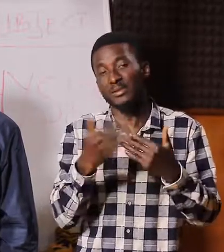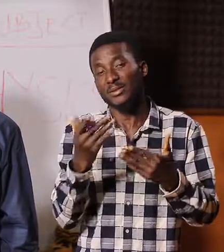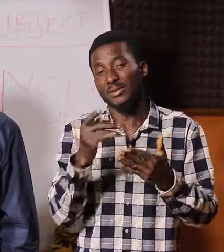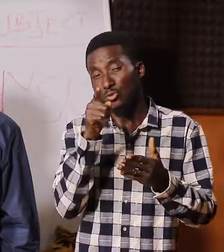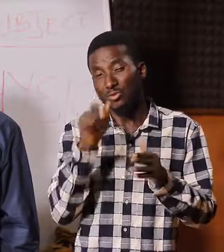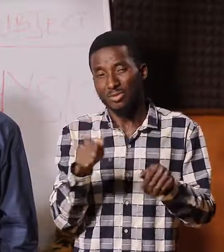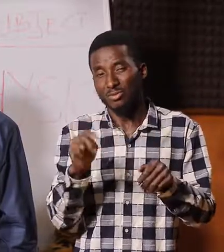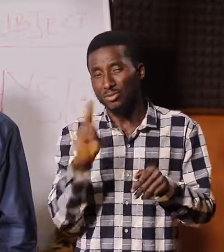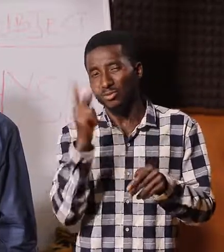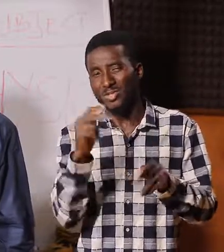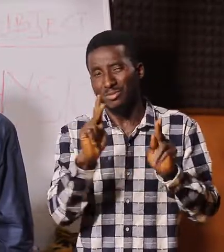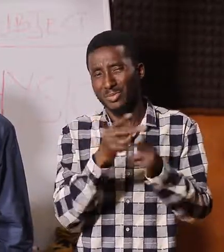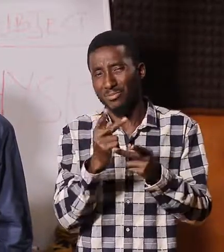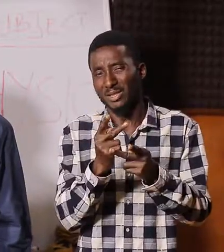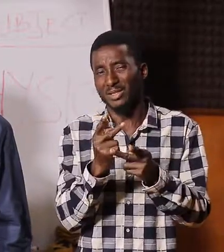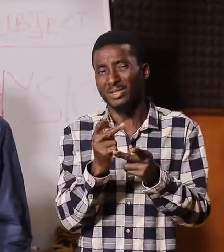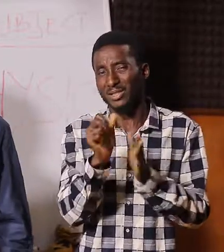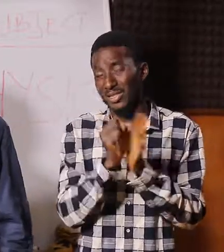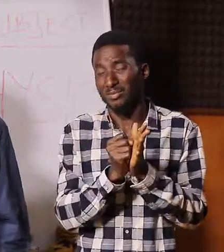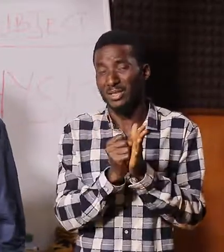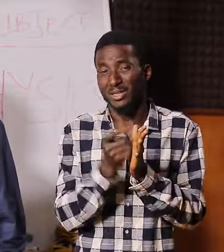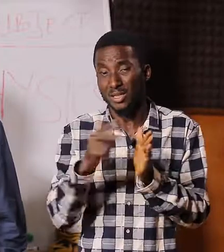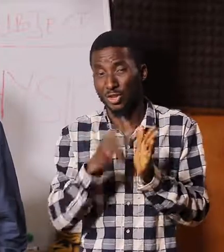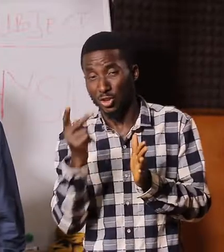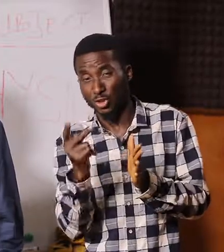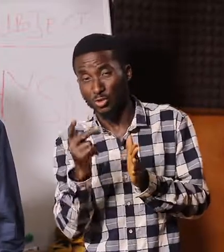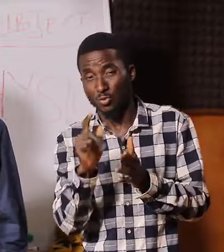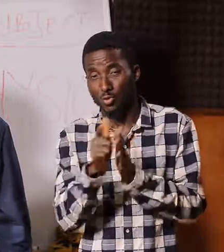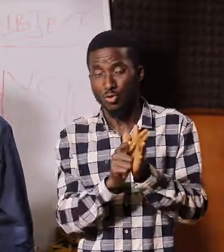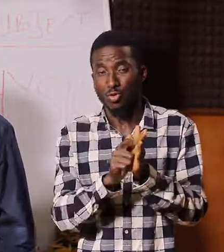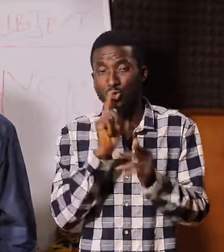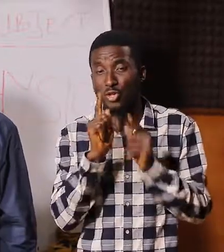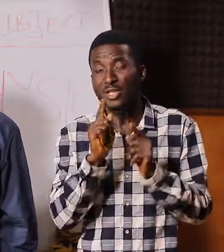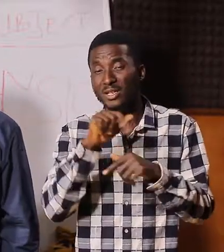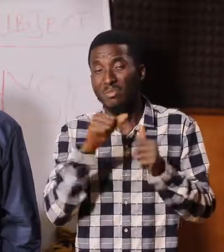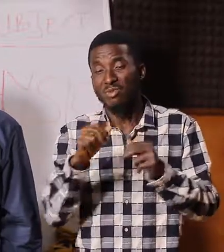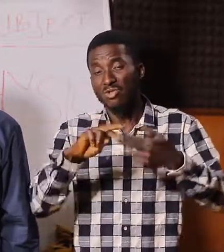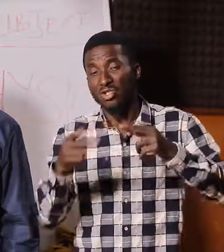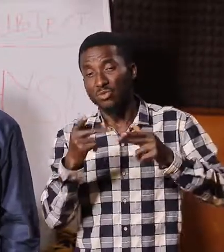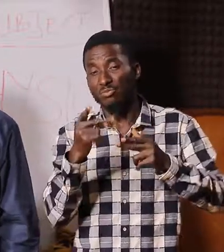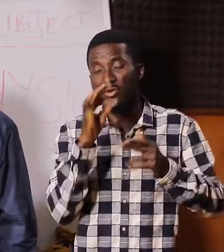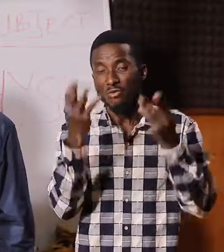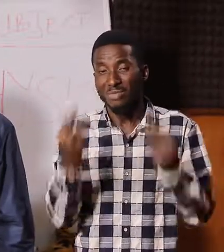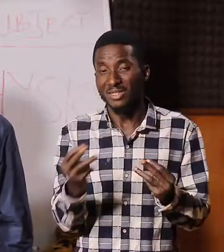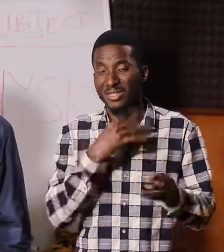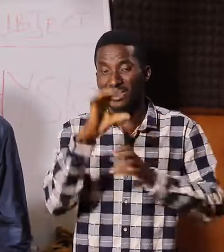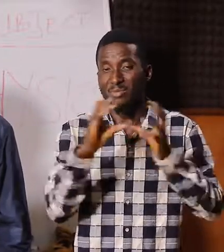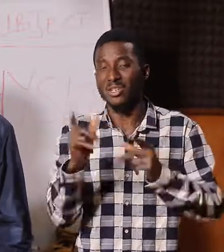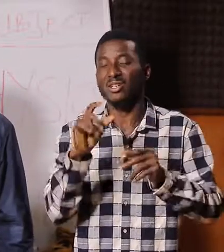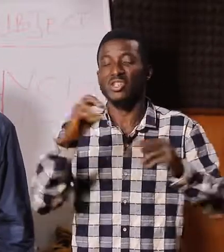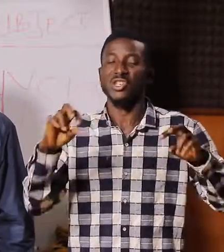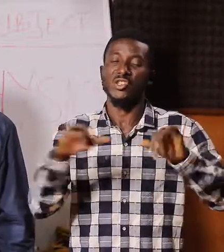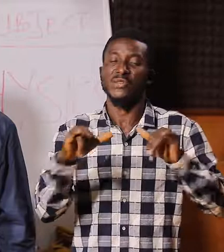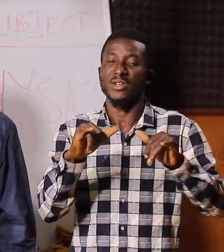mathematical statement to interpret the normal statement. Then the second law talking about relationship between masses and chemical